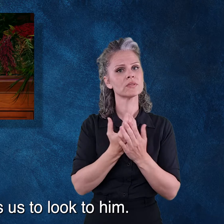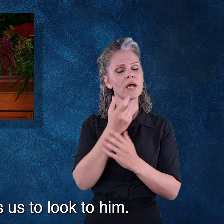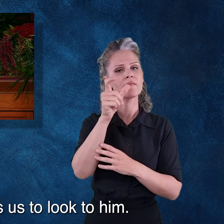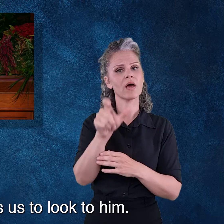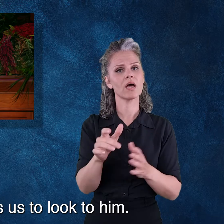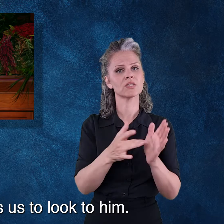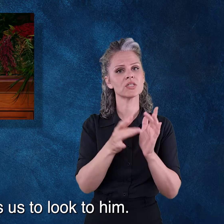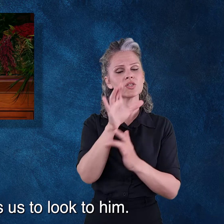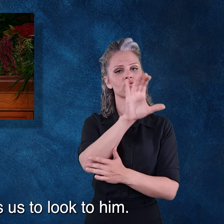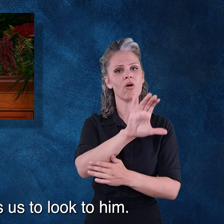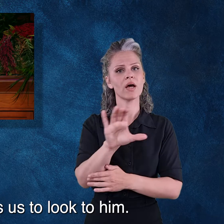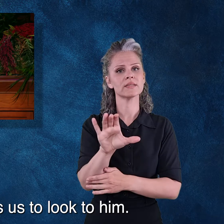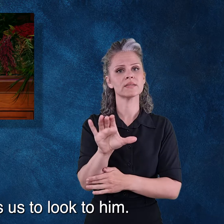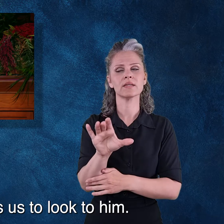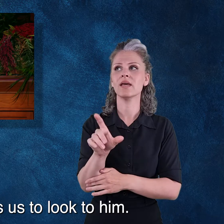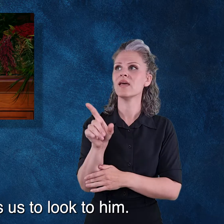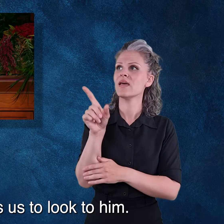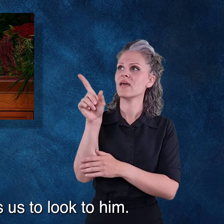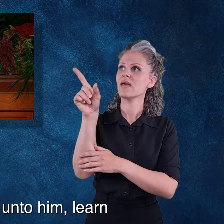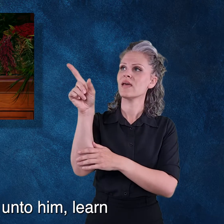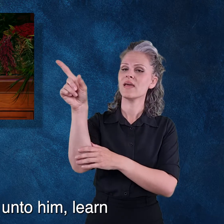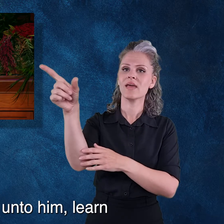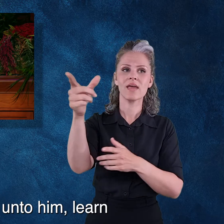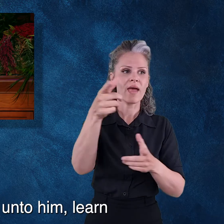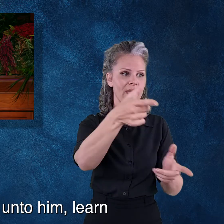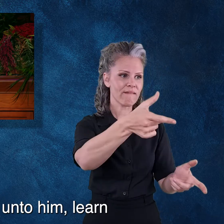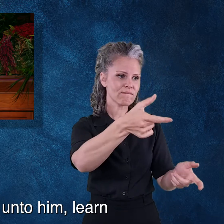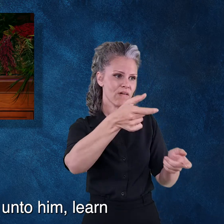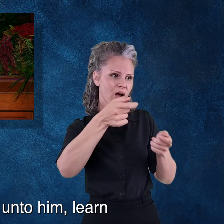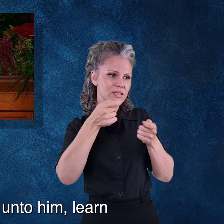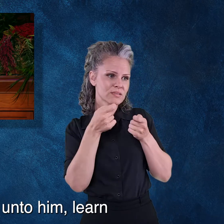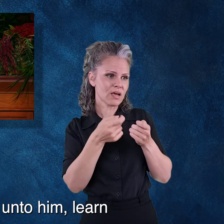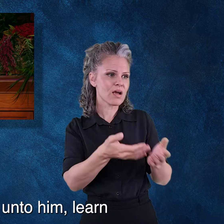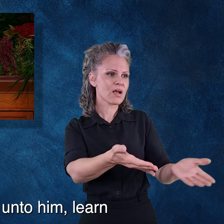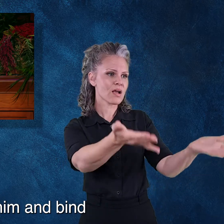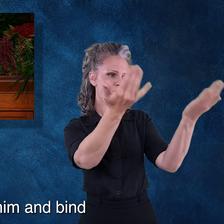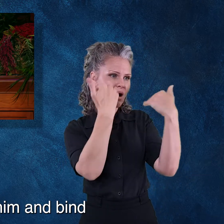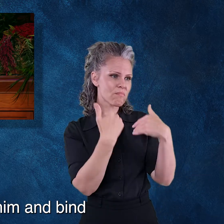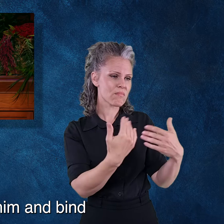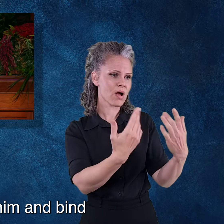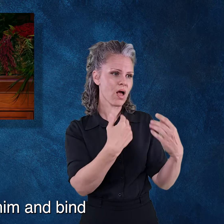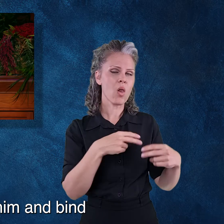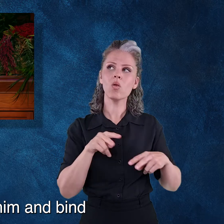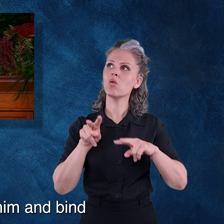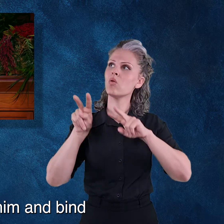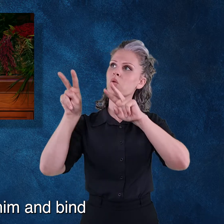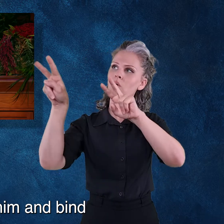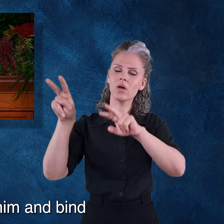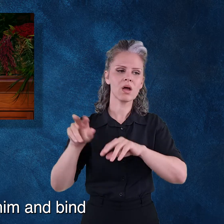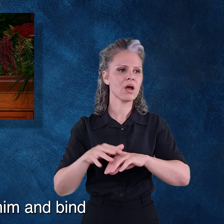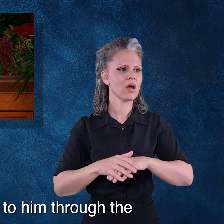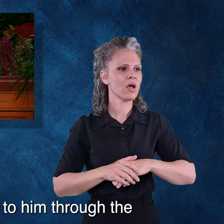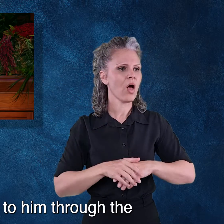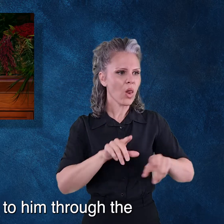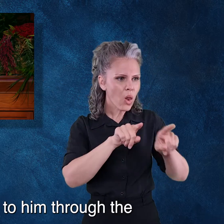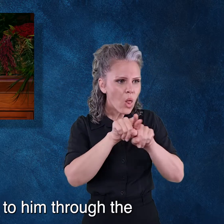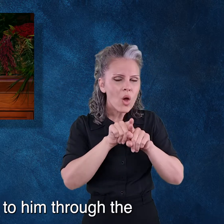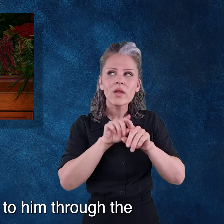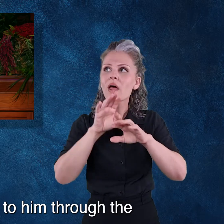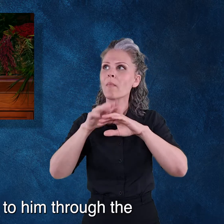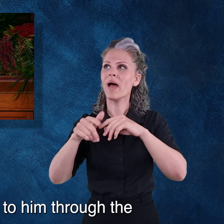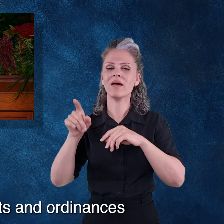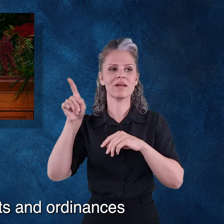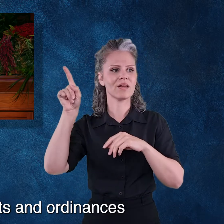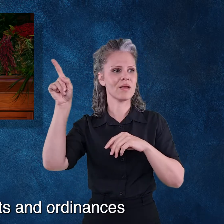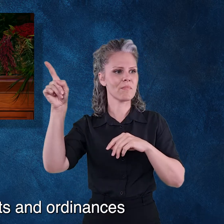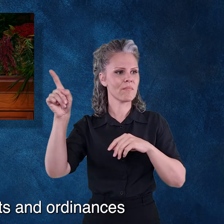He invites us to look to Him, come unto Him, learn of Him, and bind ourselves to